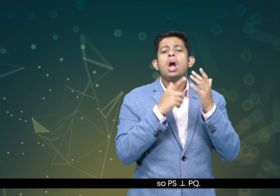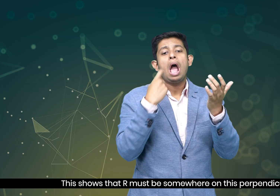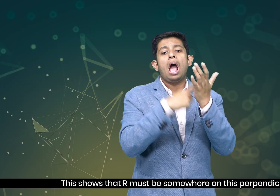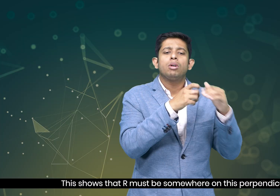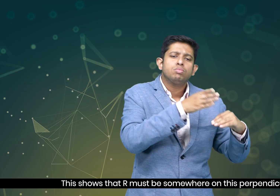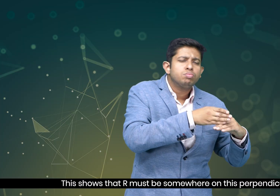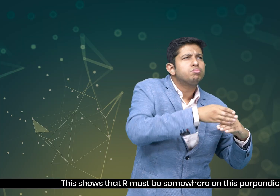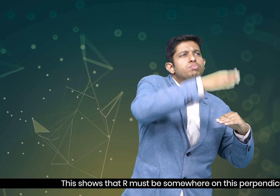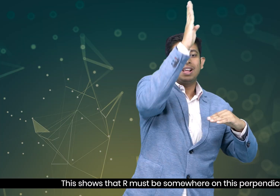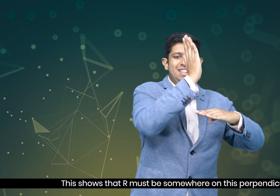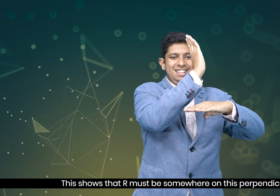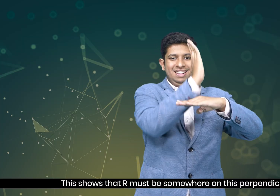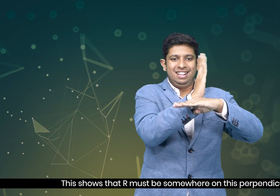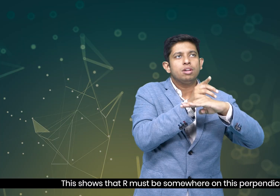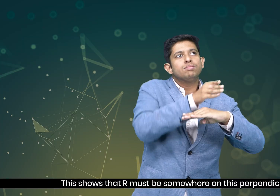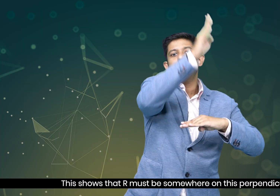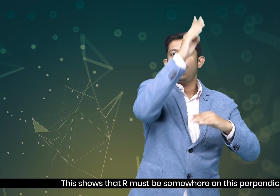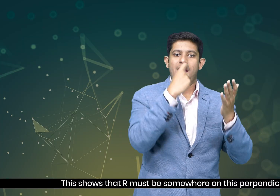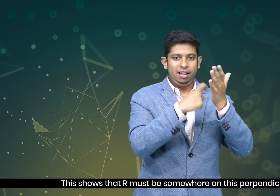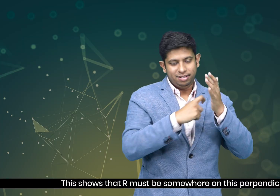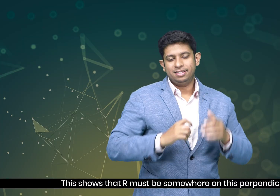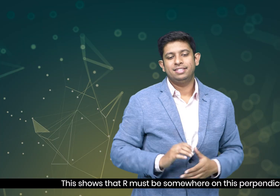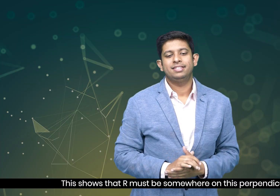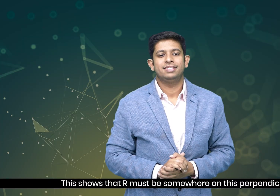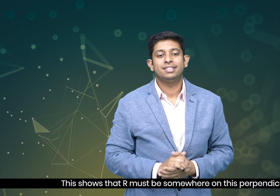This shows that R must be somewhere on this perpendicular.